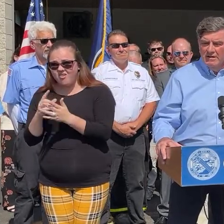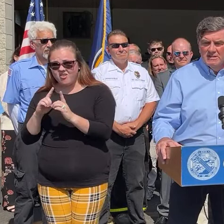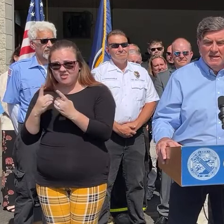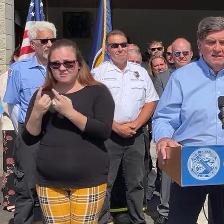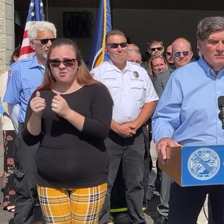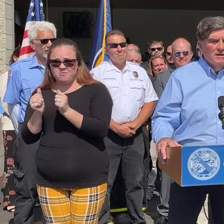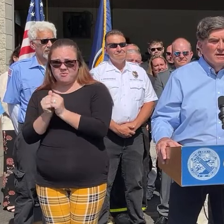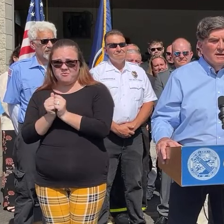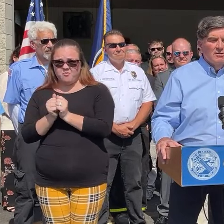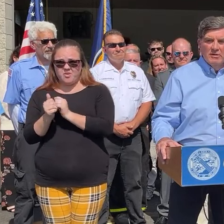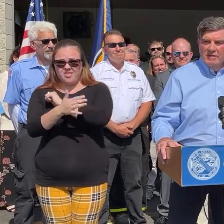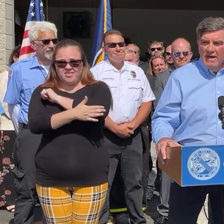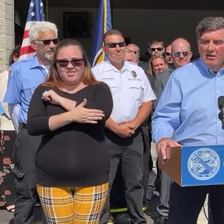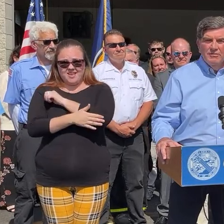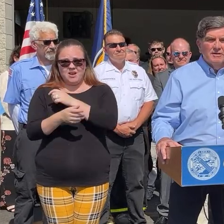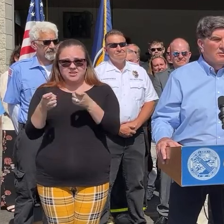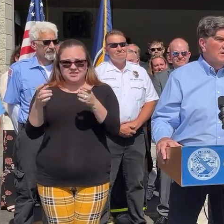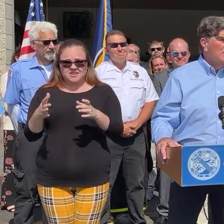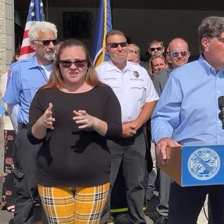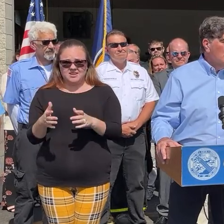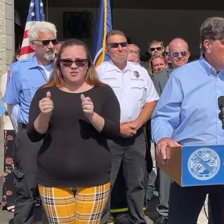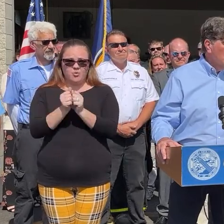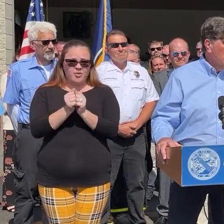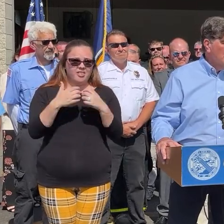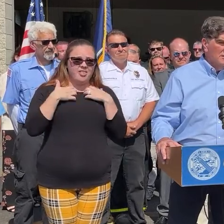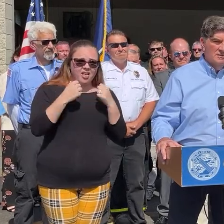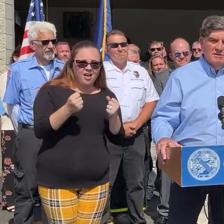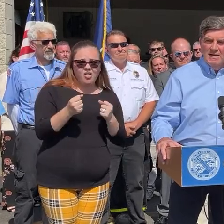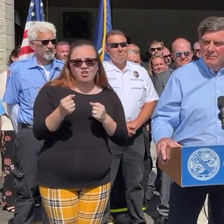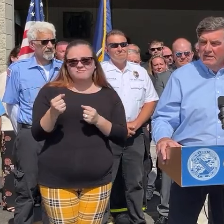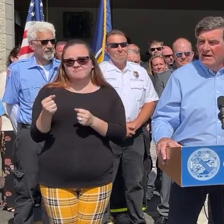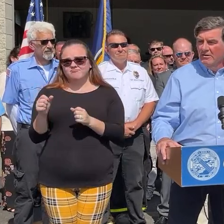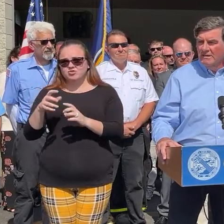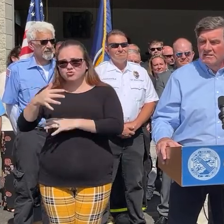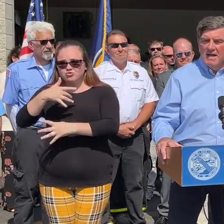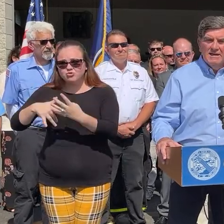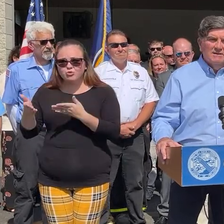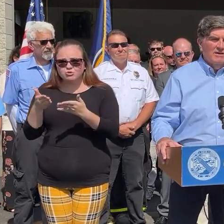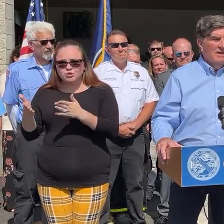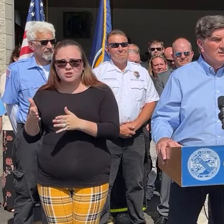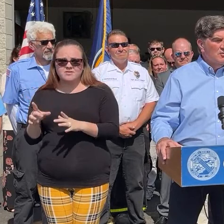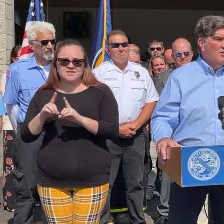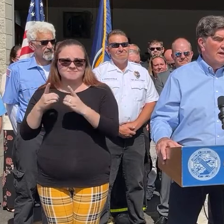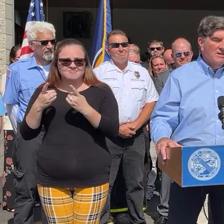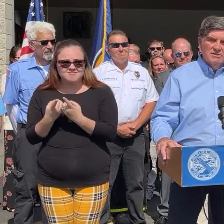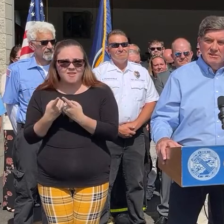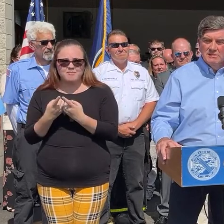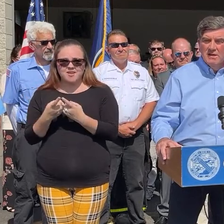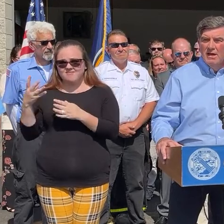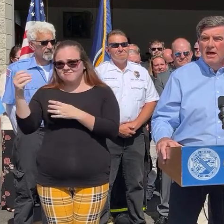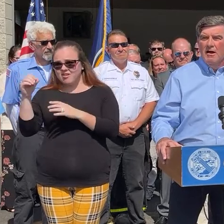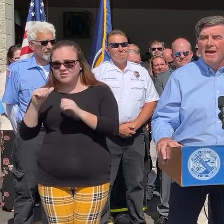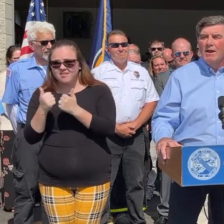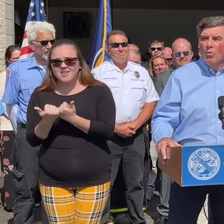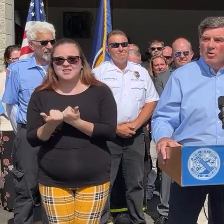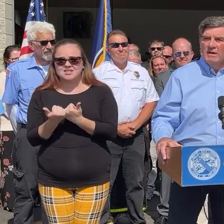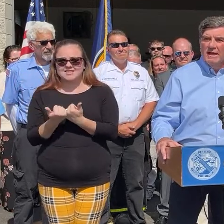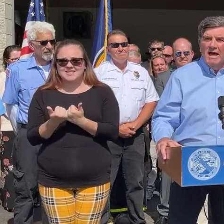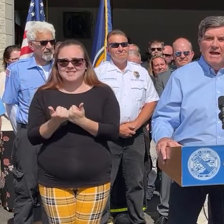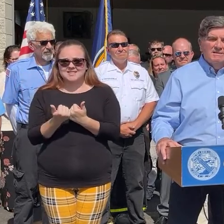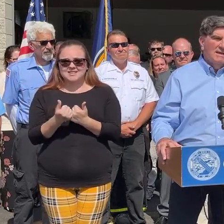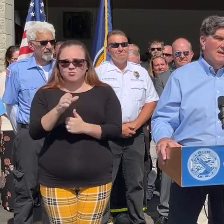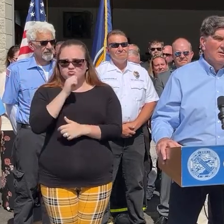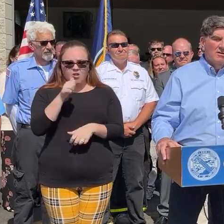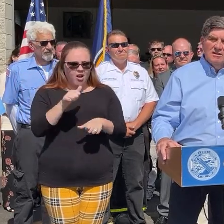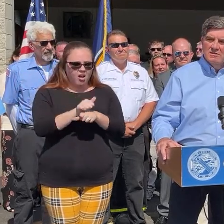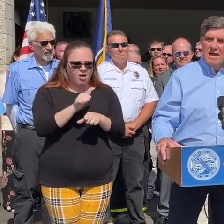the county executive, including the health, including social services, the deputy county executive, and external agencies are not working